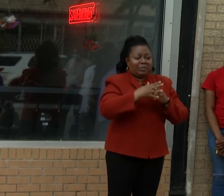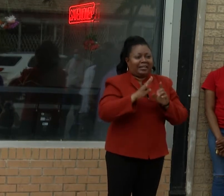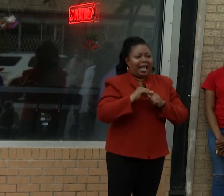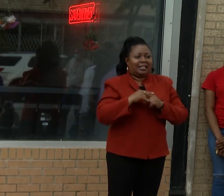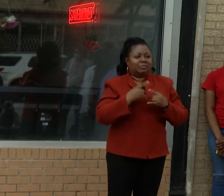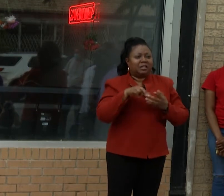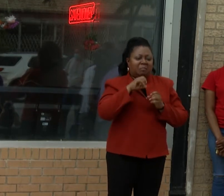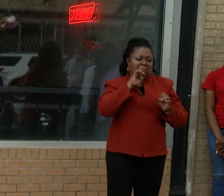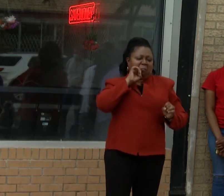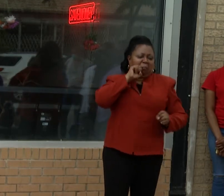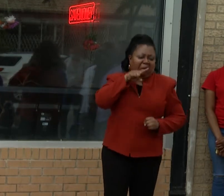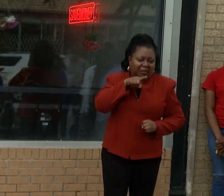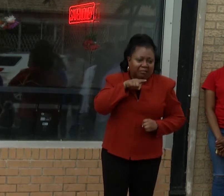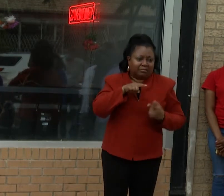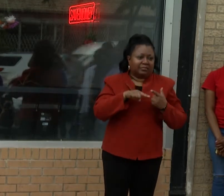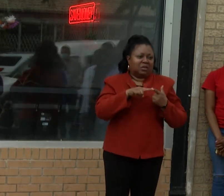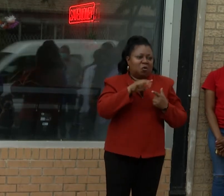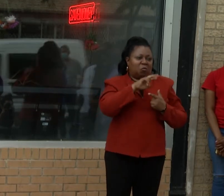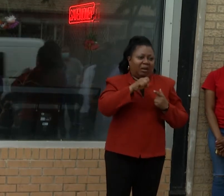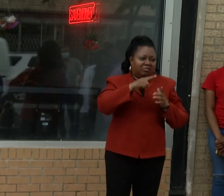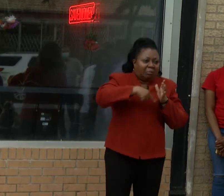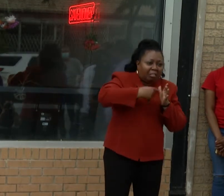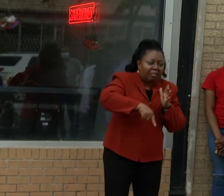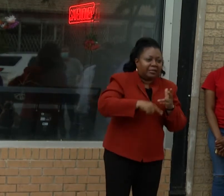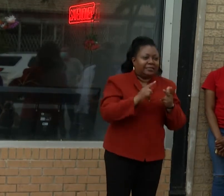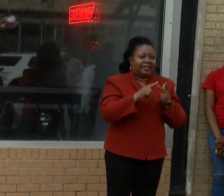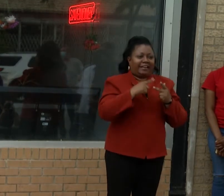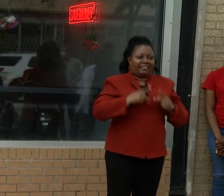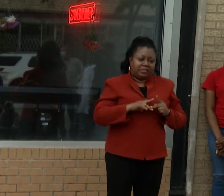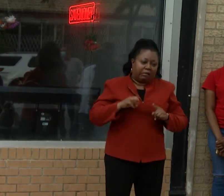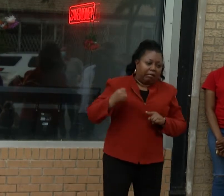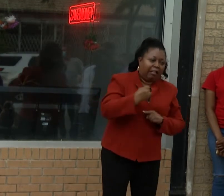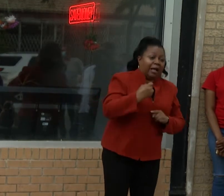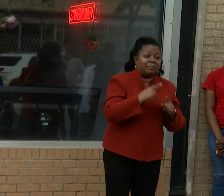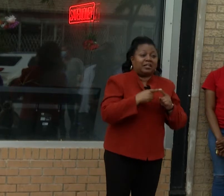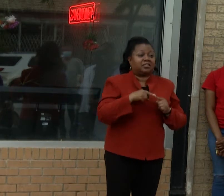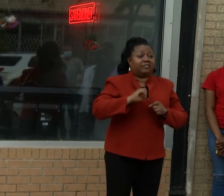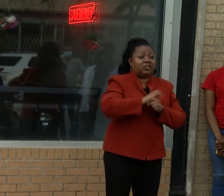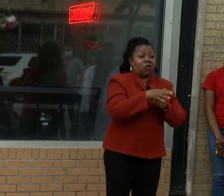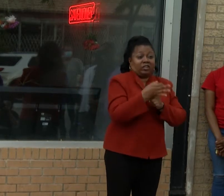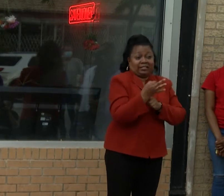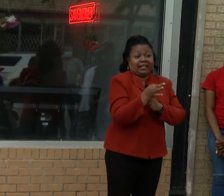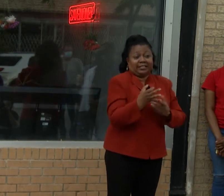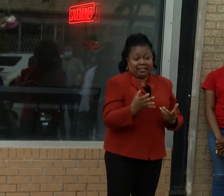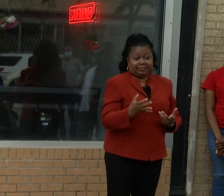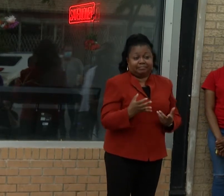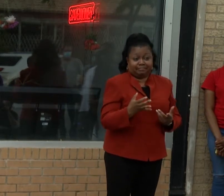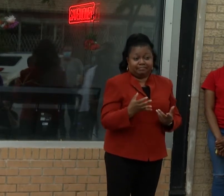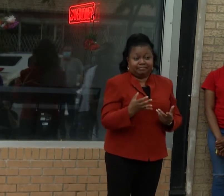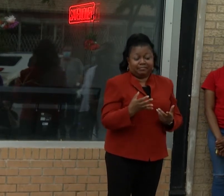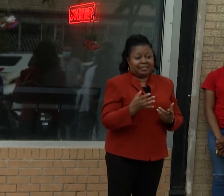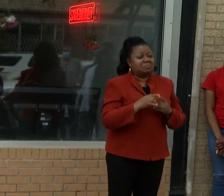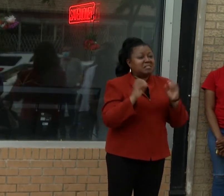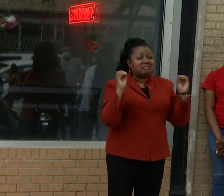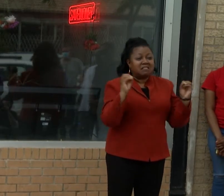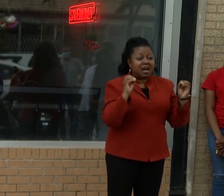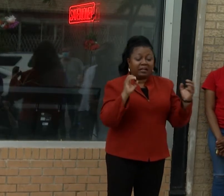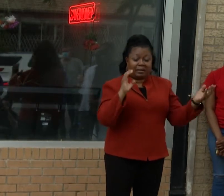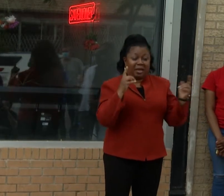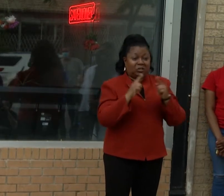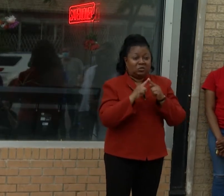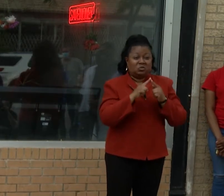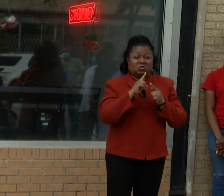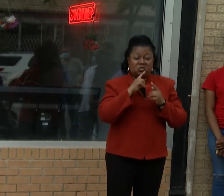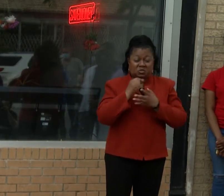been spat upon, called racial slurs, and physically assaulted because of COVID-19. But none of this compares